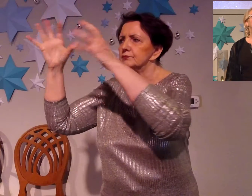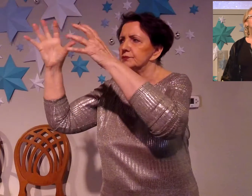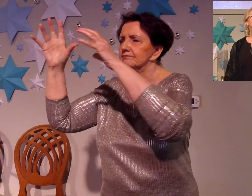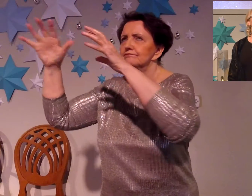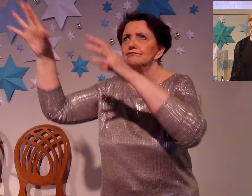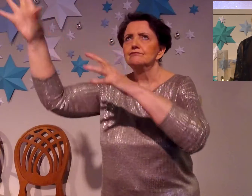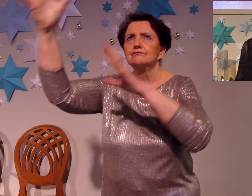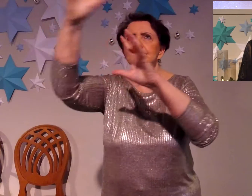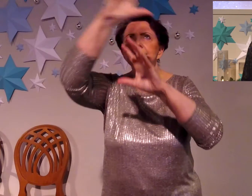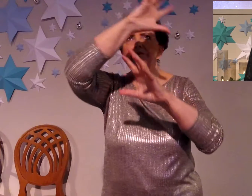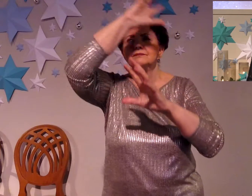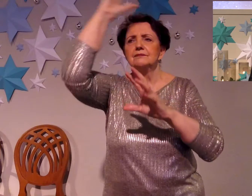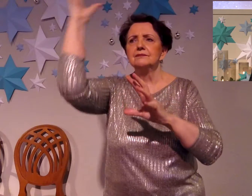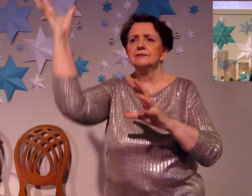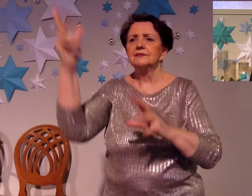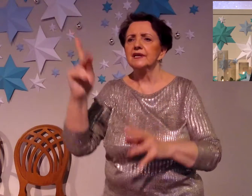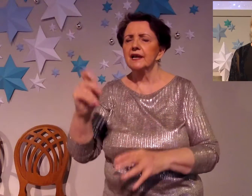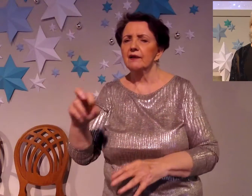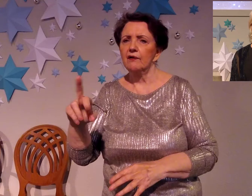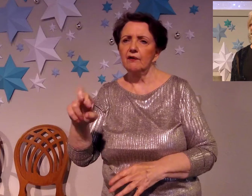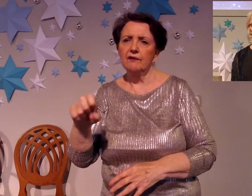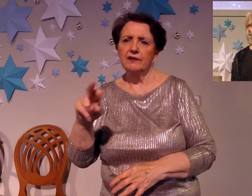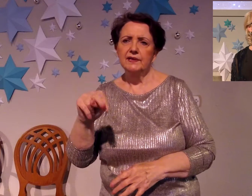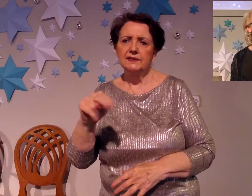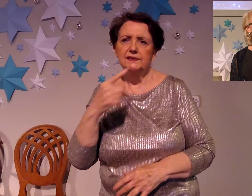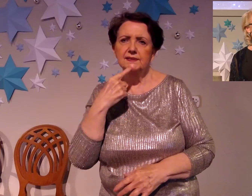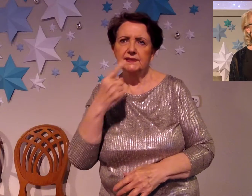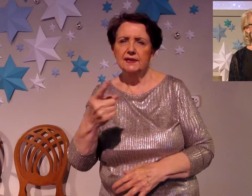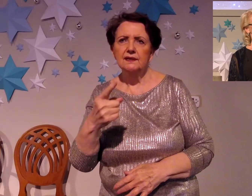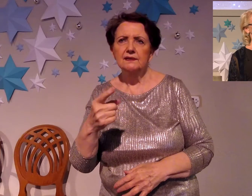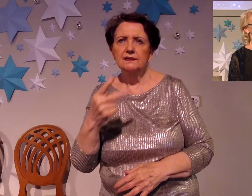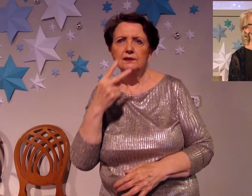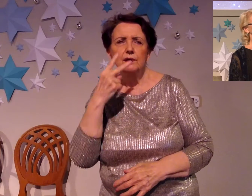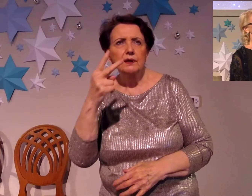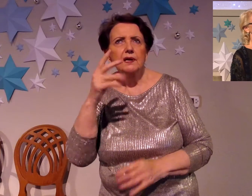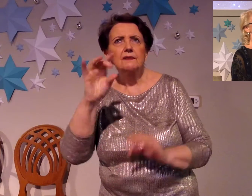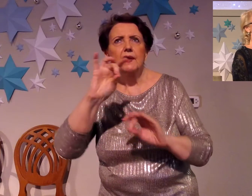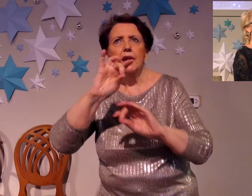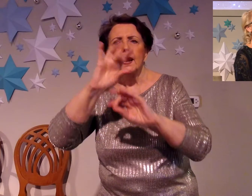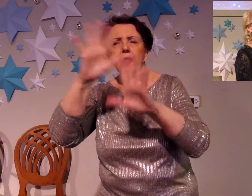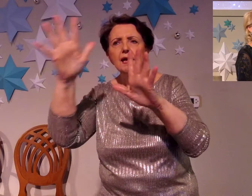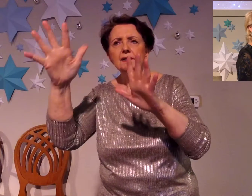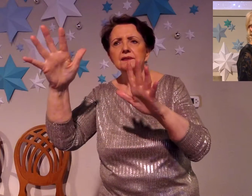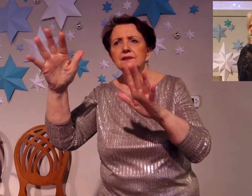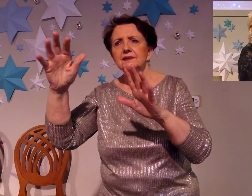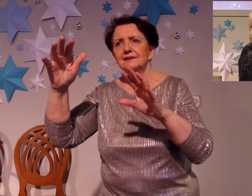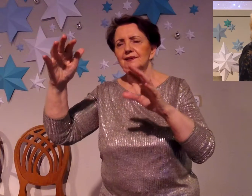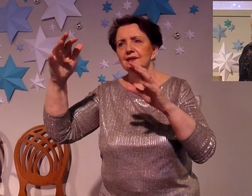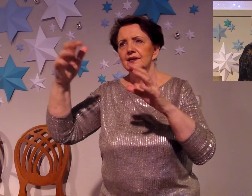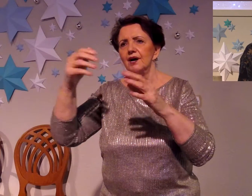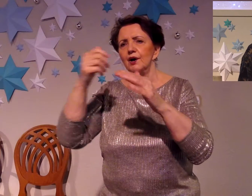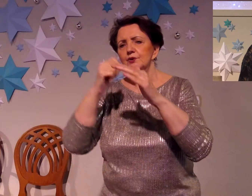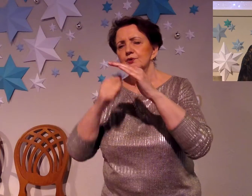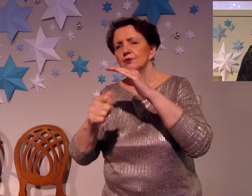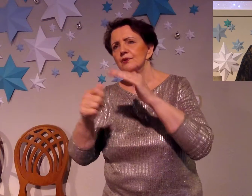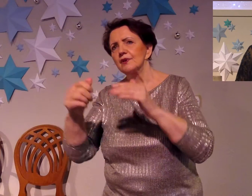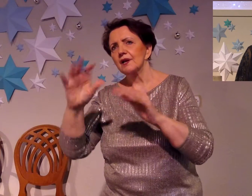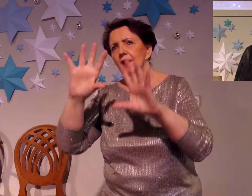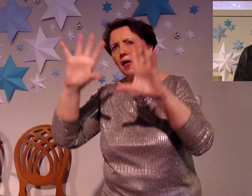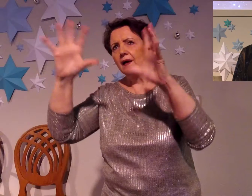cover, and Karen said, "Look, see how the light is streaming under those clouds?"